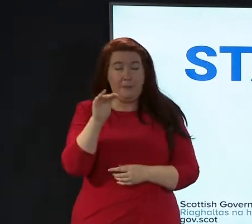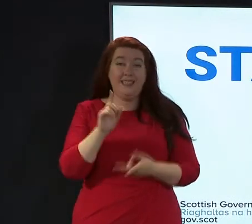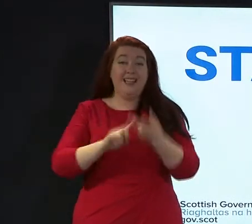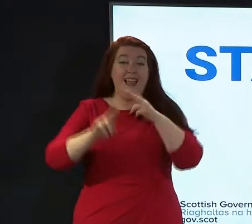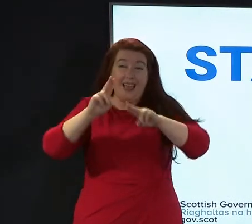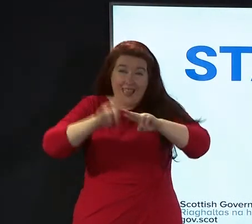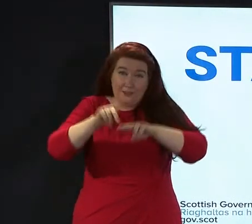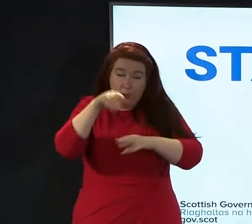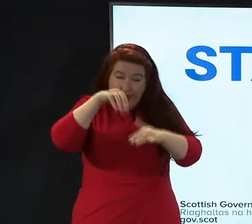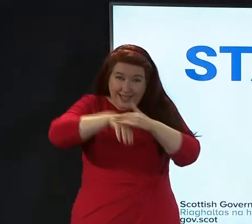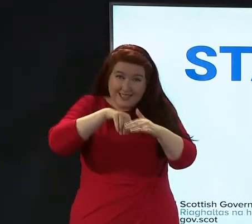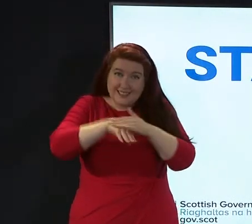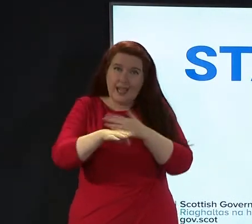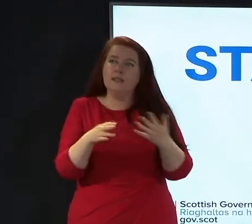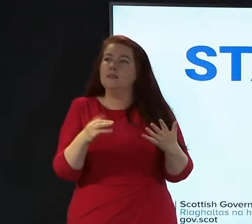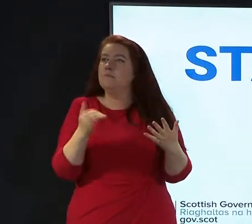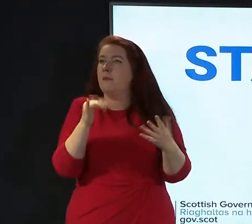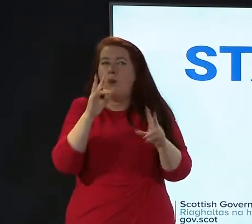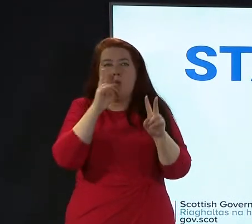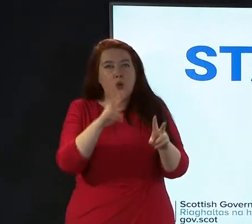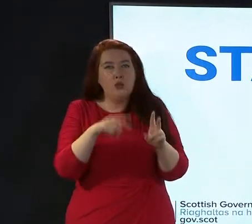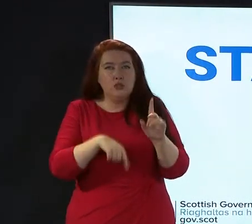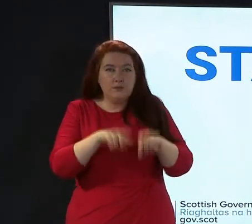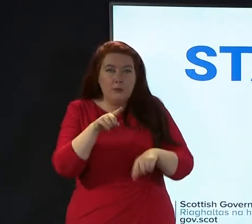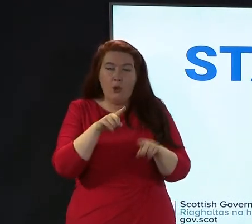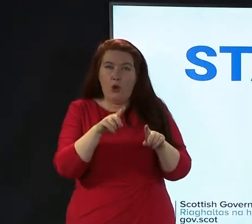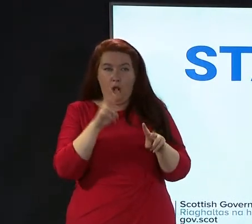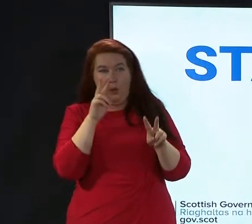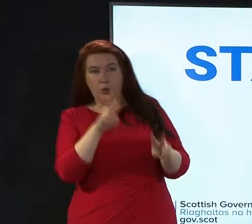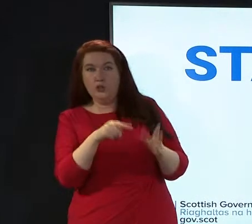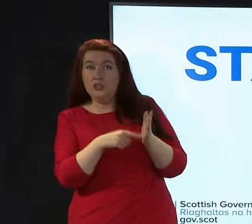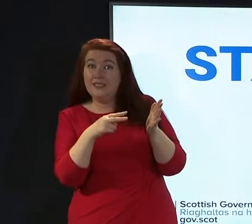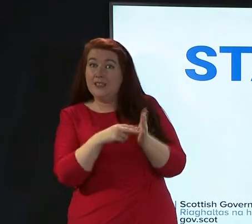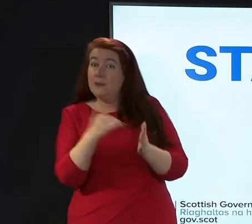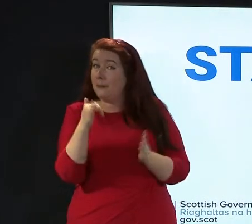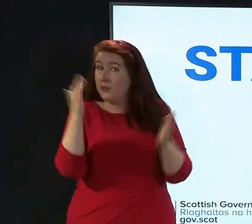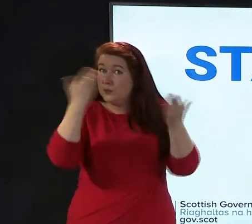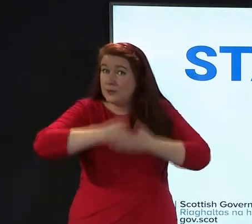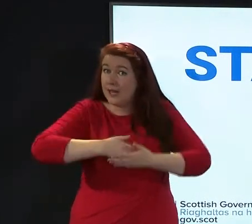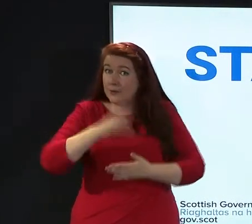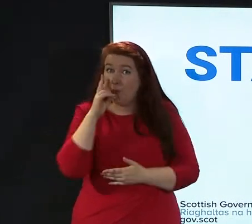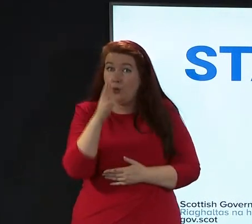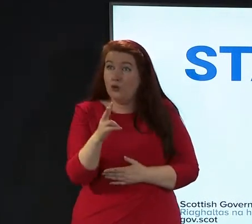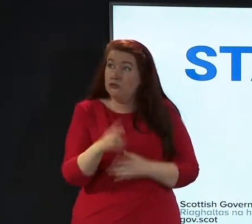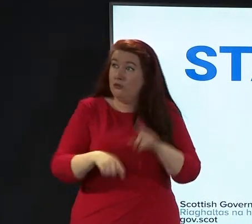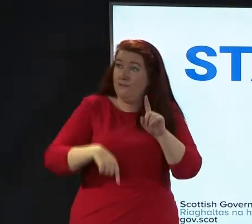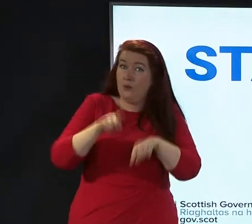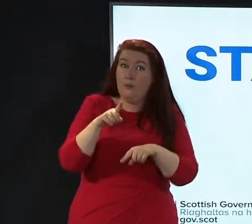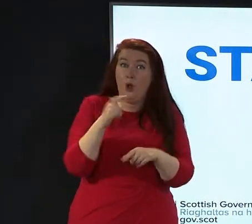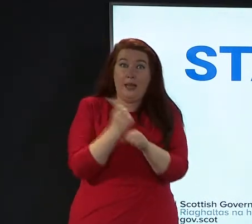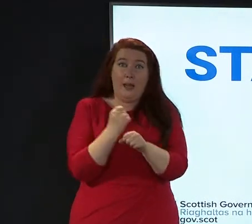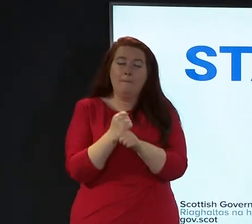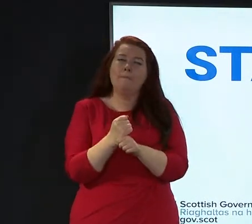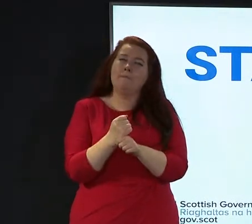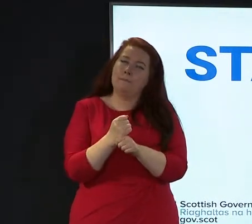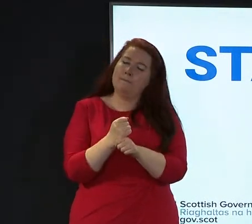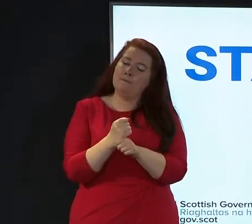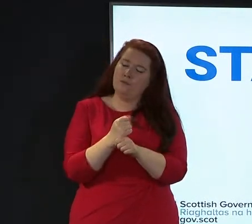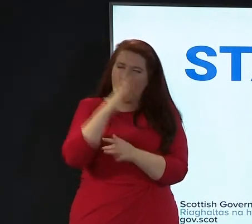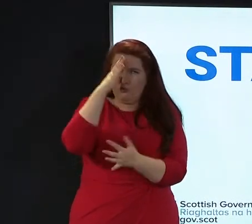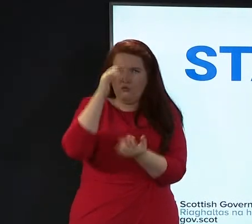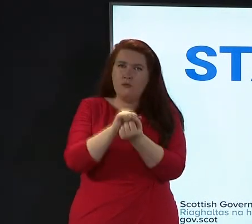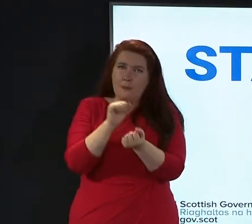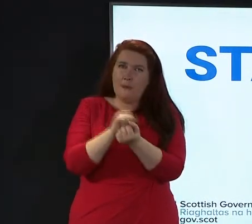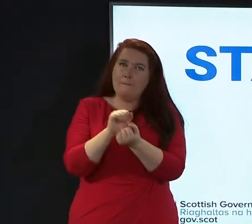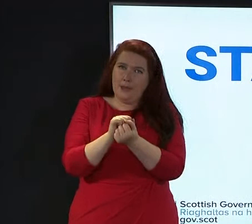you're gathering together to watch a football match, if you're maybe doing that tonight to watch a particular football match, then